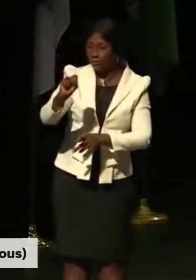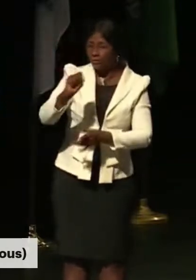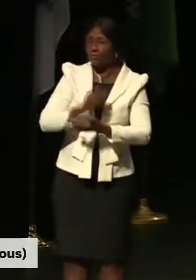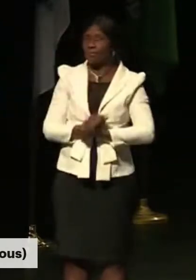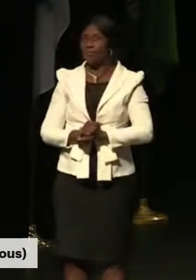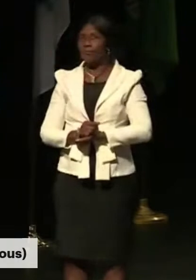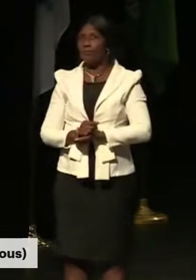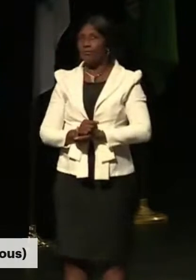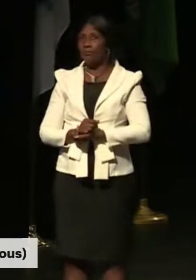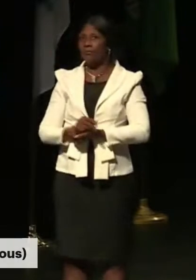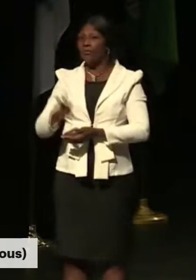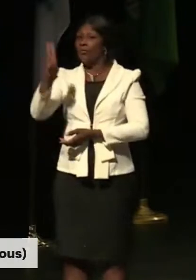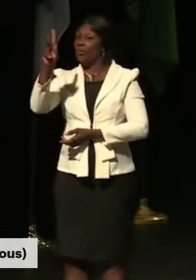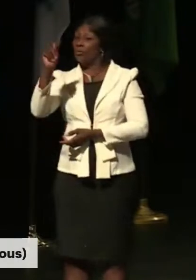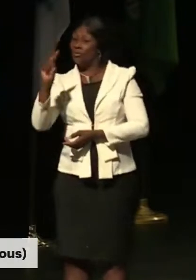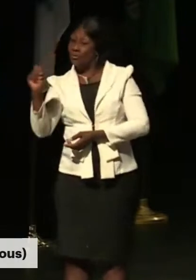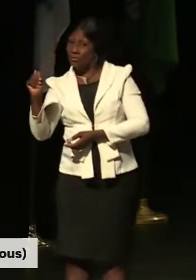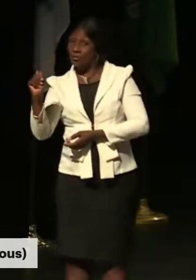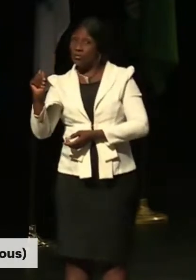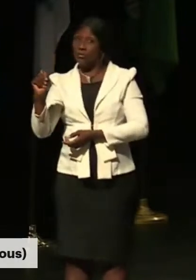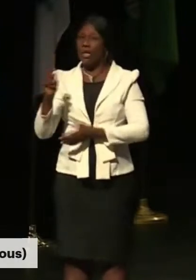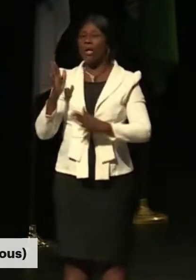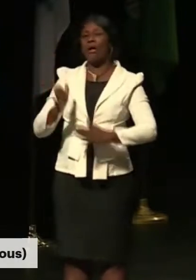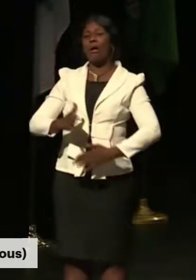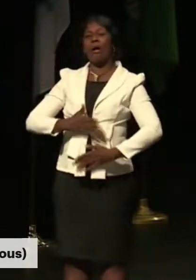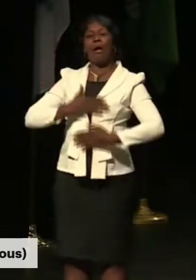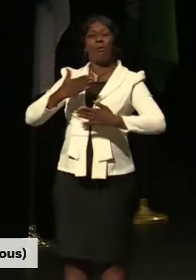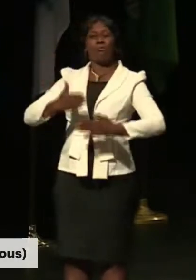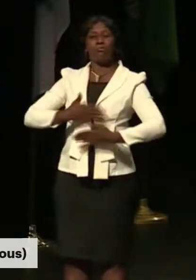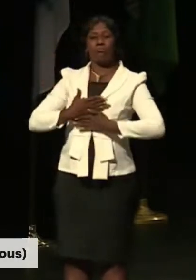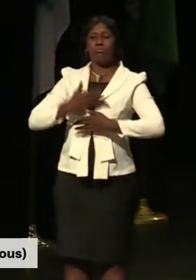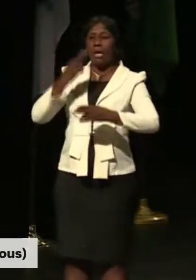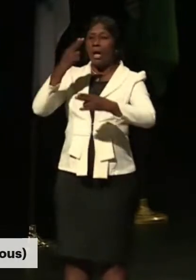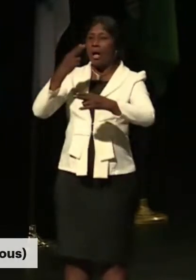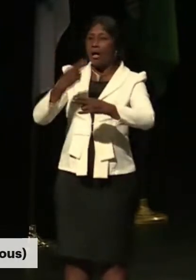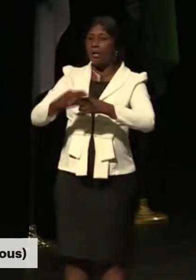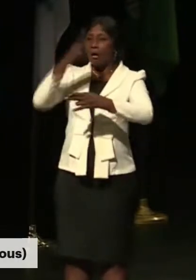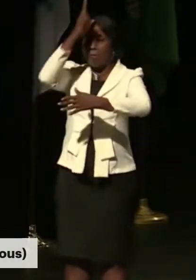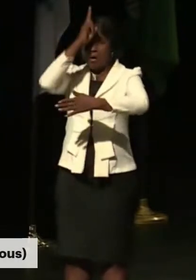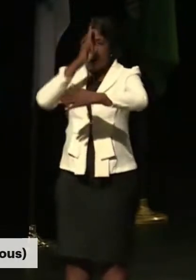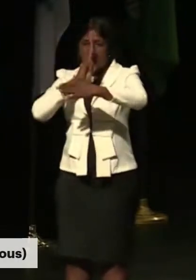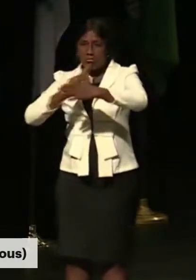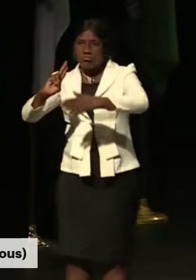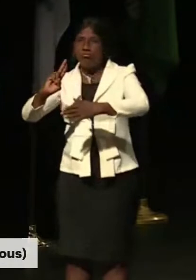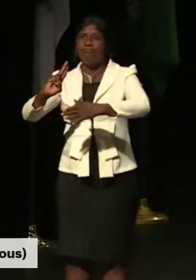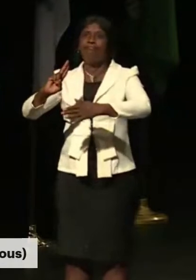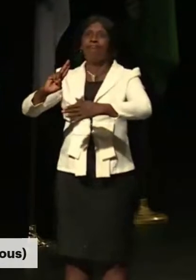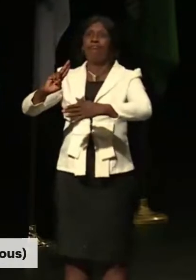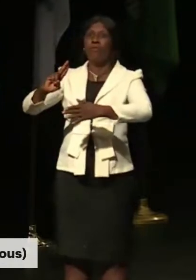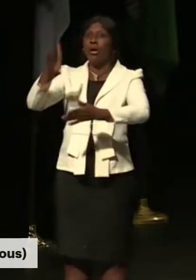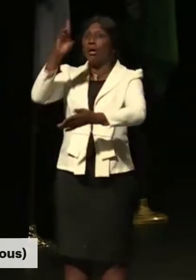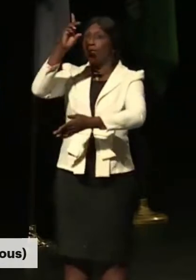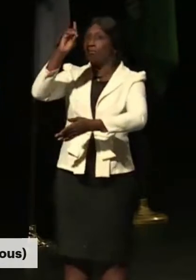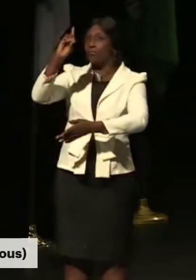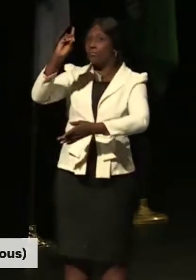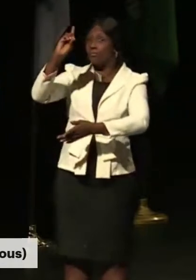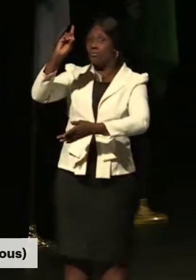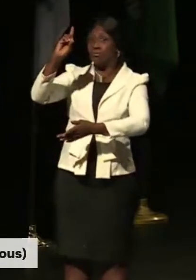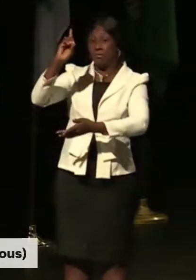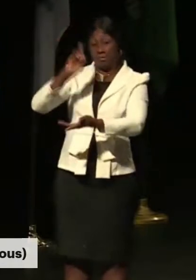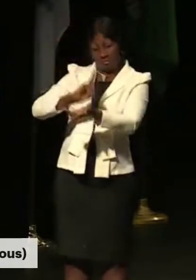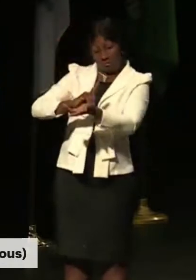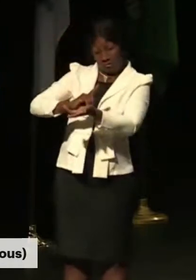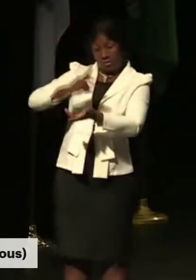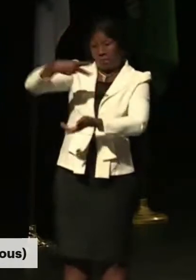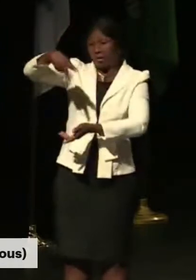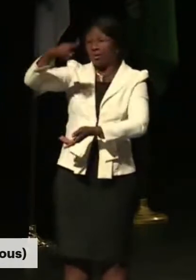The University of Trinidad and Tobago is pleased to confer the posthumous title of Honorary Doctor of Humane Letters upon